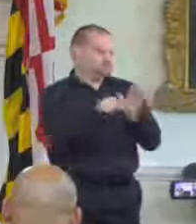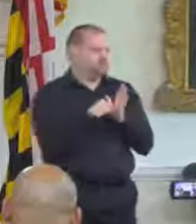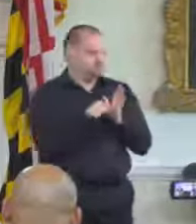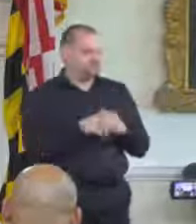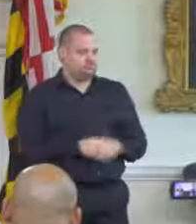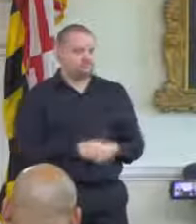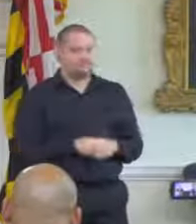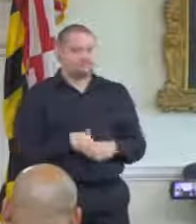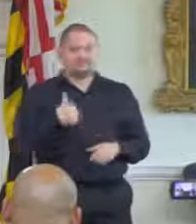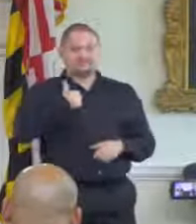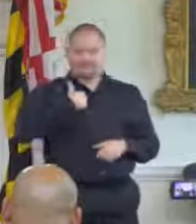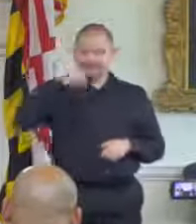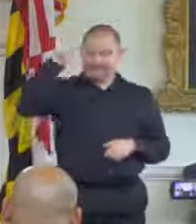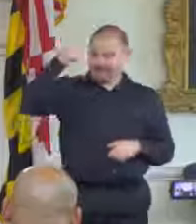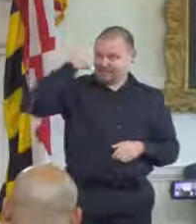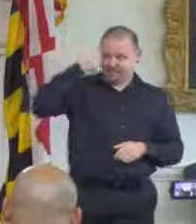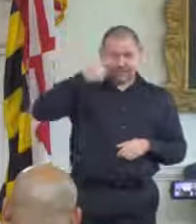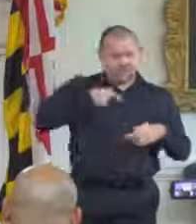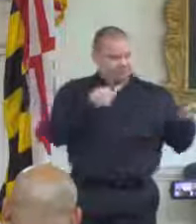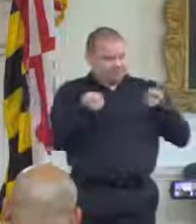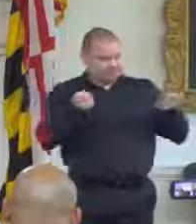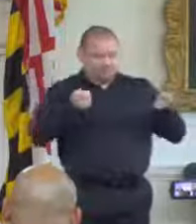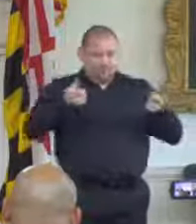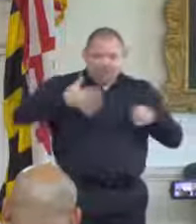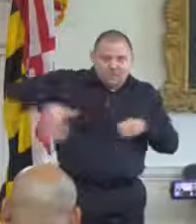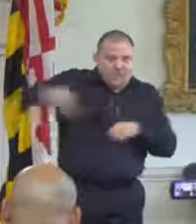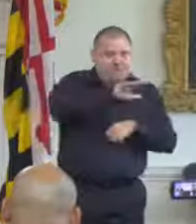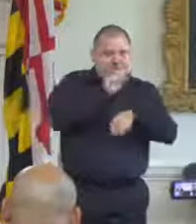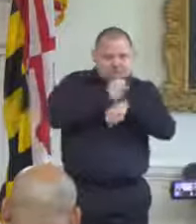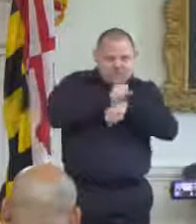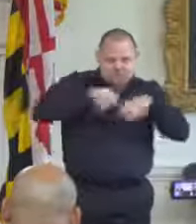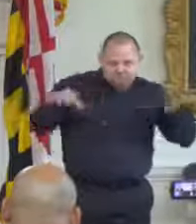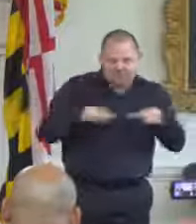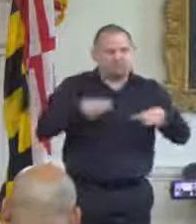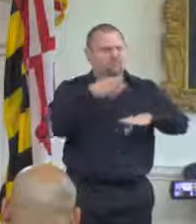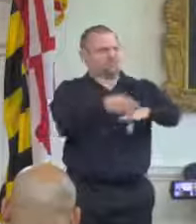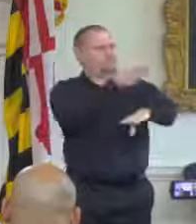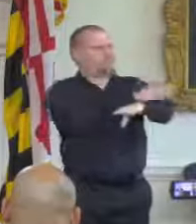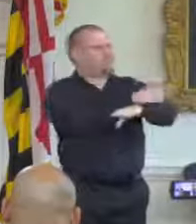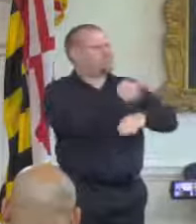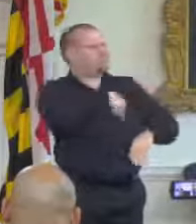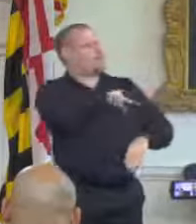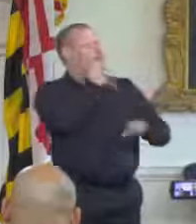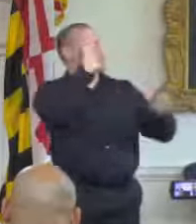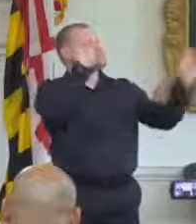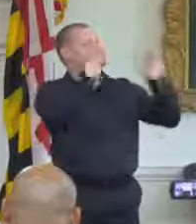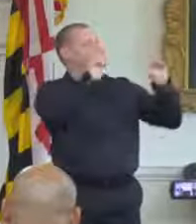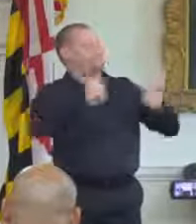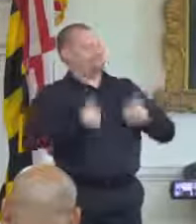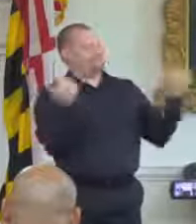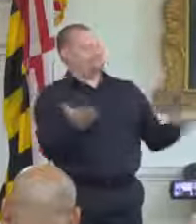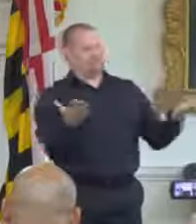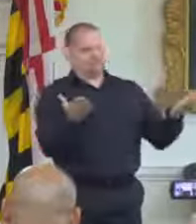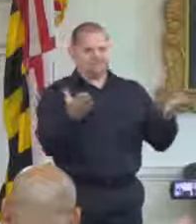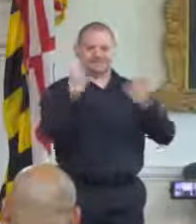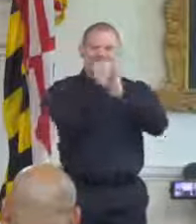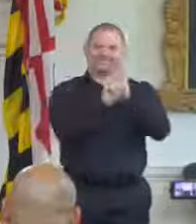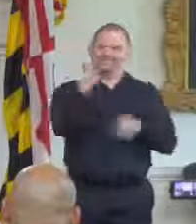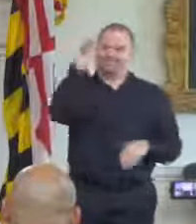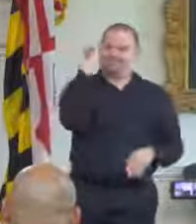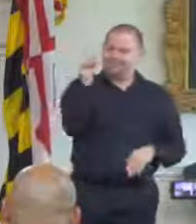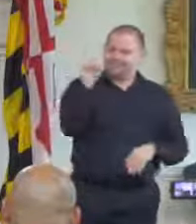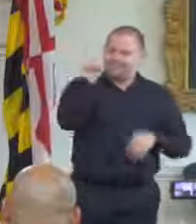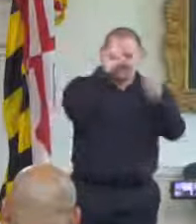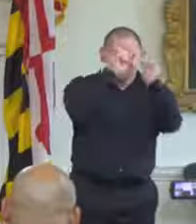on finding ways to improve the quality of life for all our citizens. We want to make our state a better